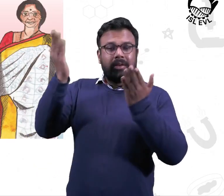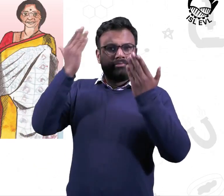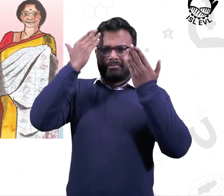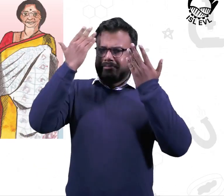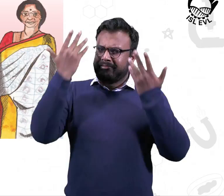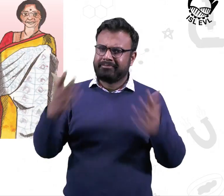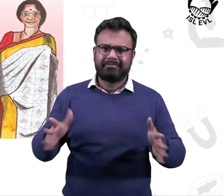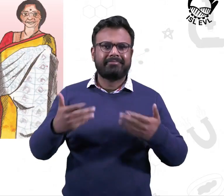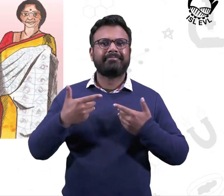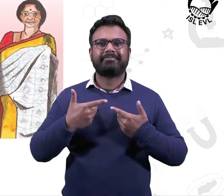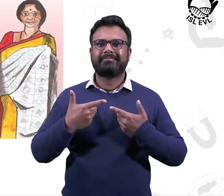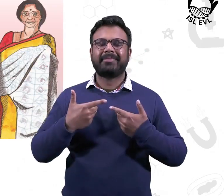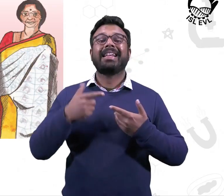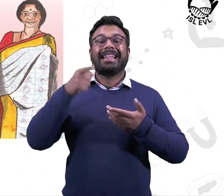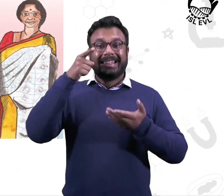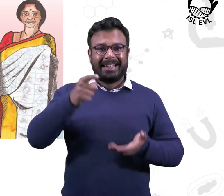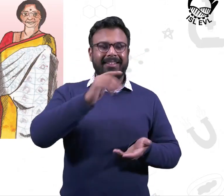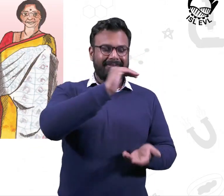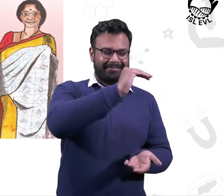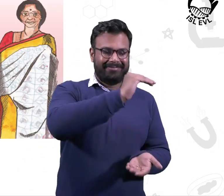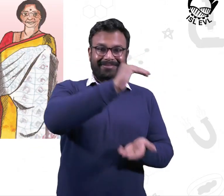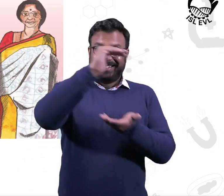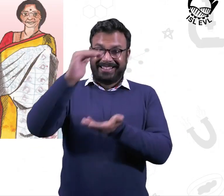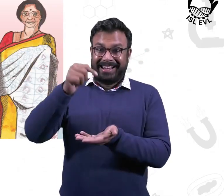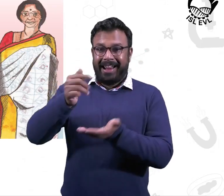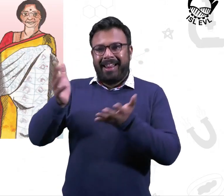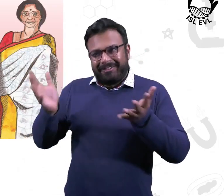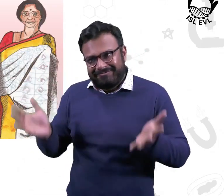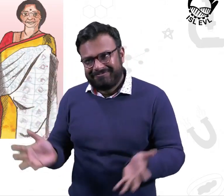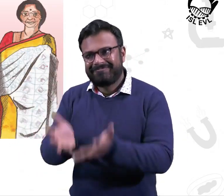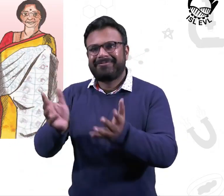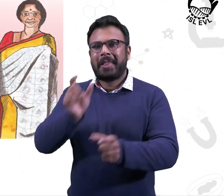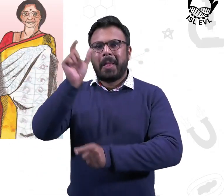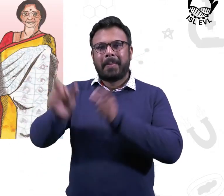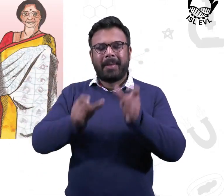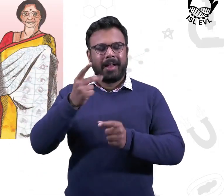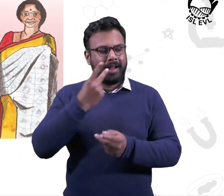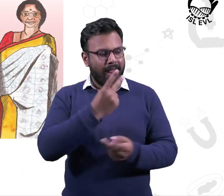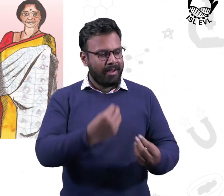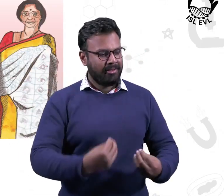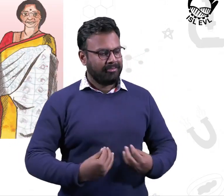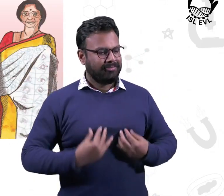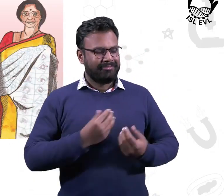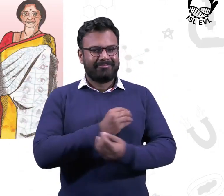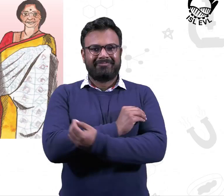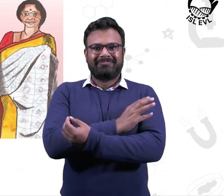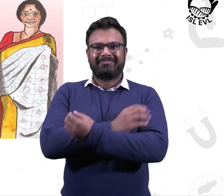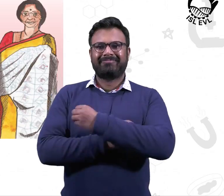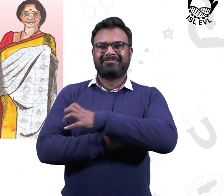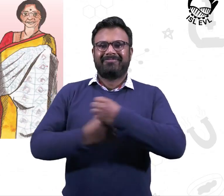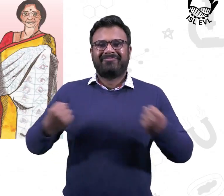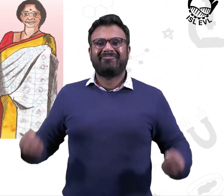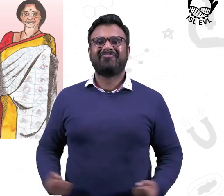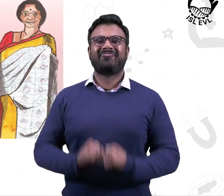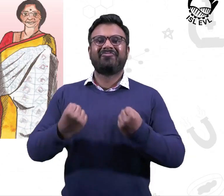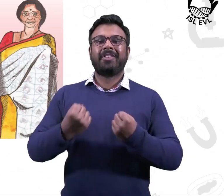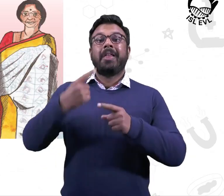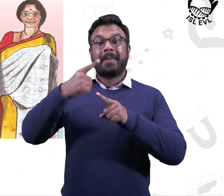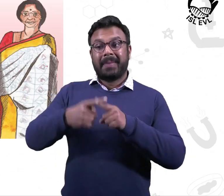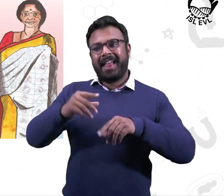stating how she has motivated them, given them hope and a sense of purpose, and that she helps them